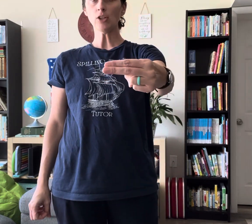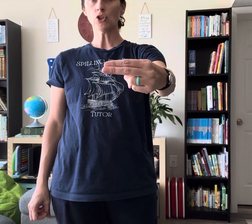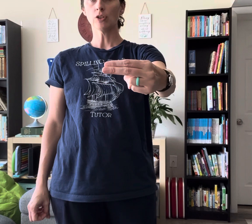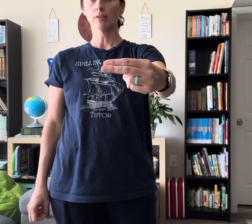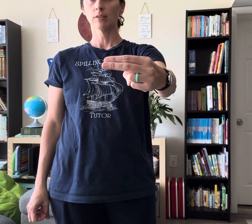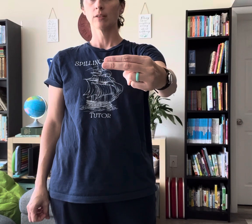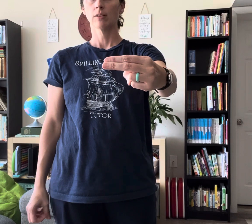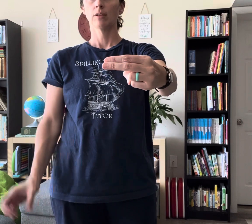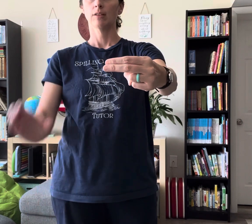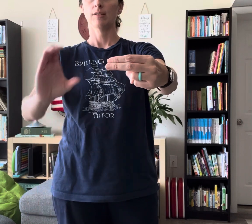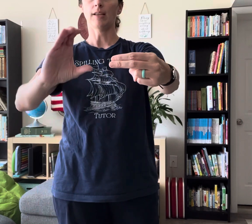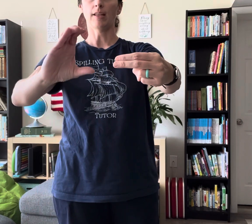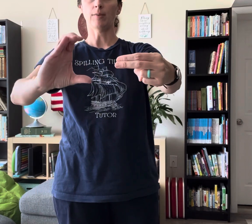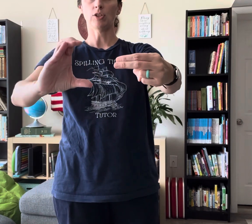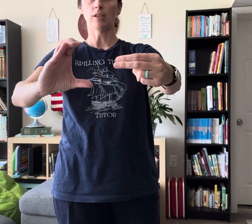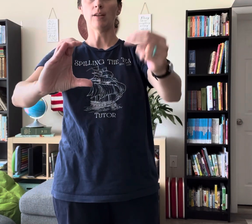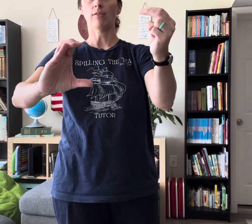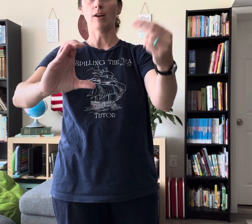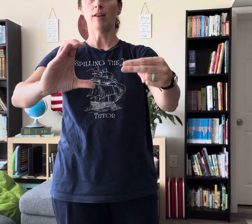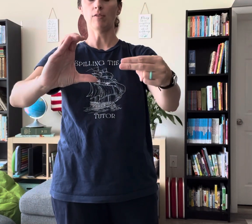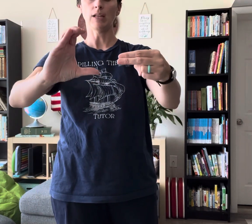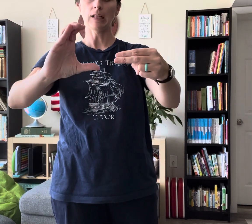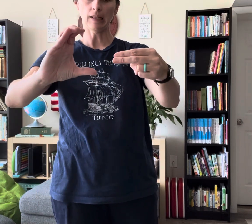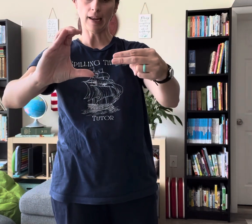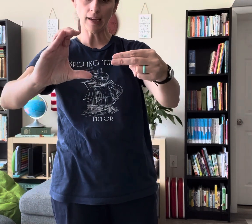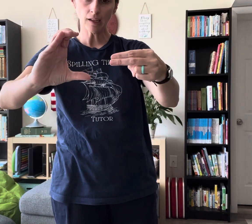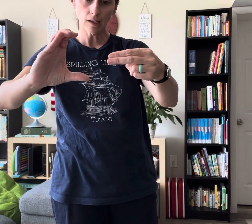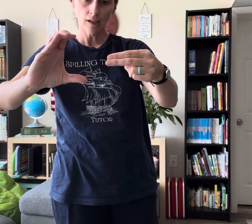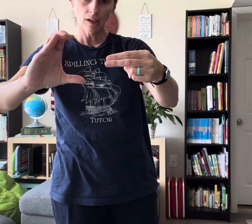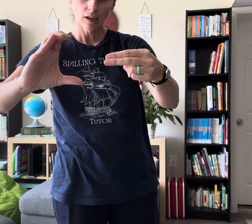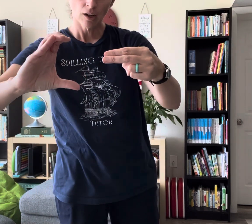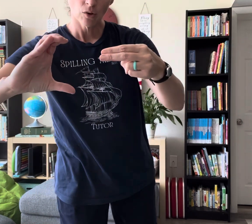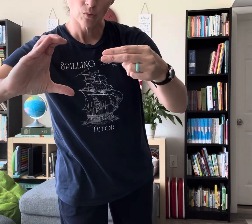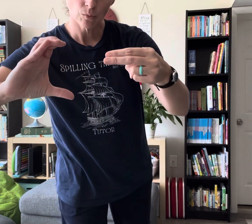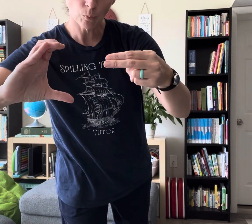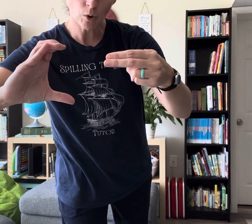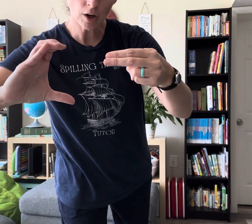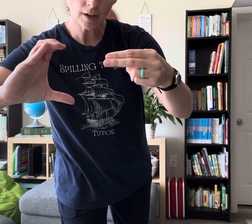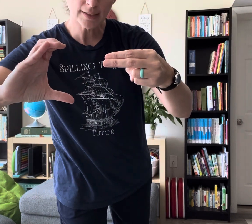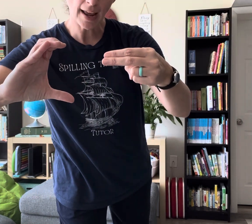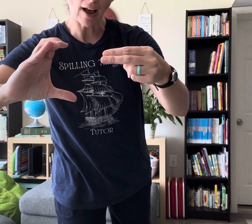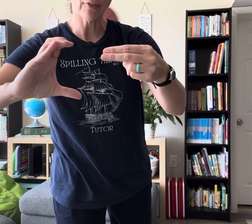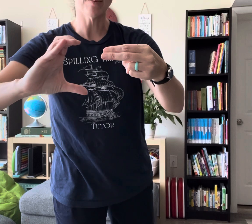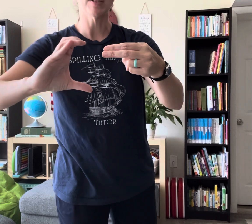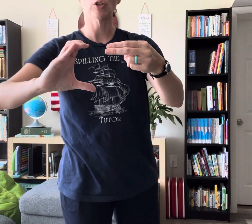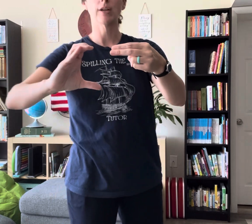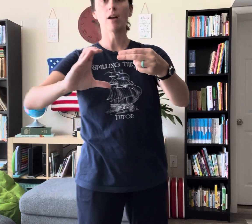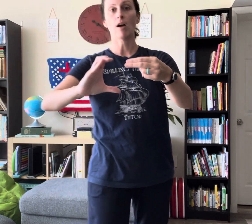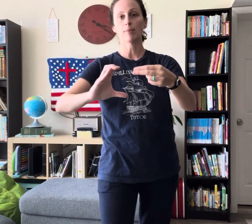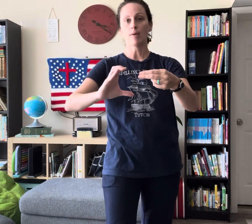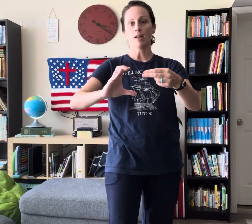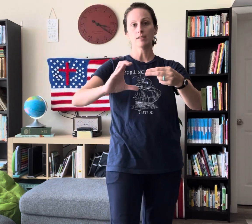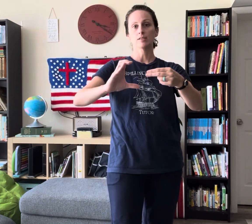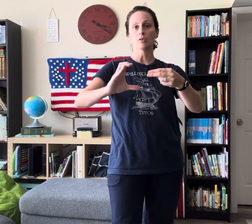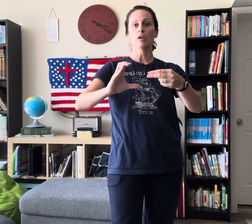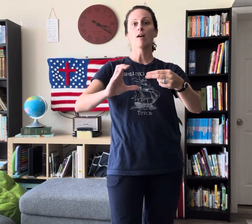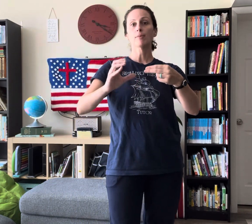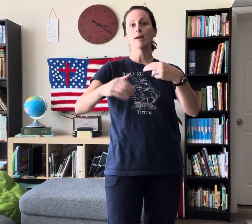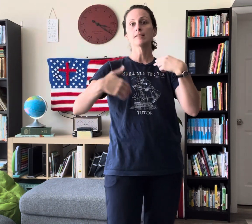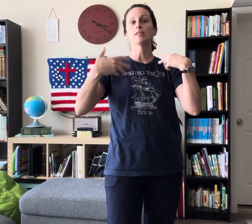H, sign language C for Henry Clay. Worked out the Missouri Compromise. So to compromise is to make